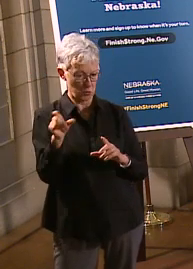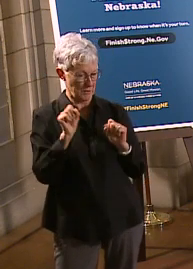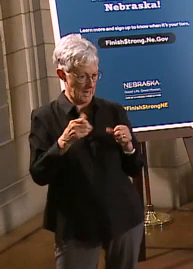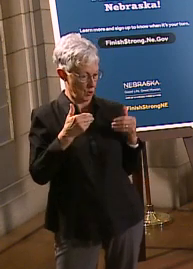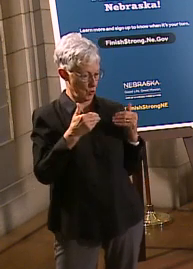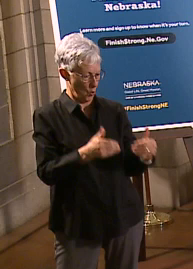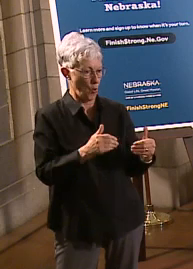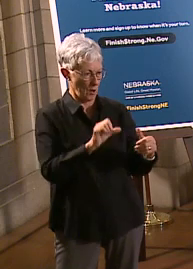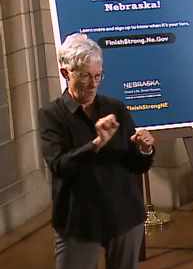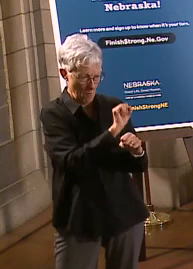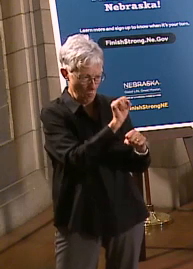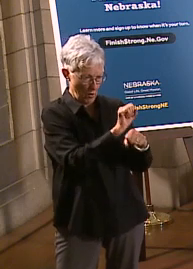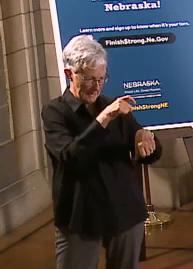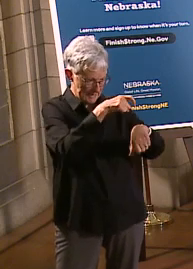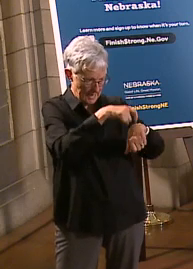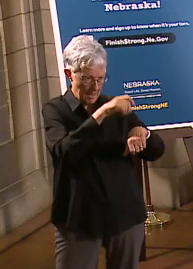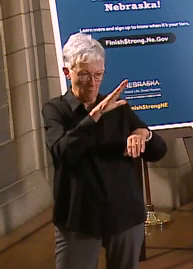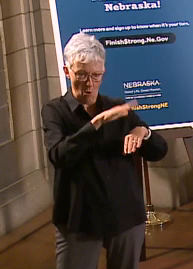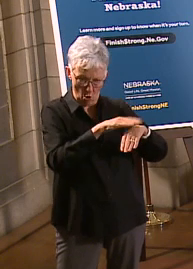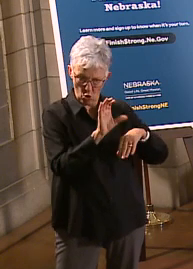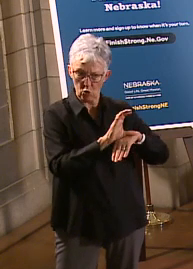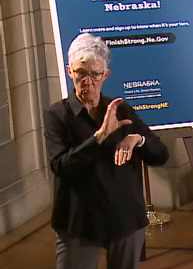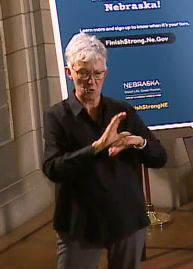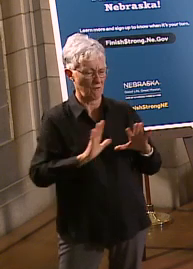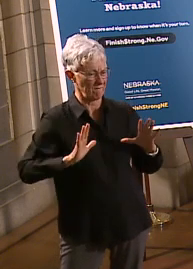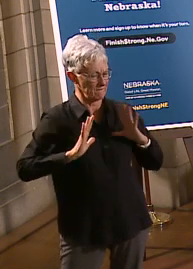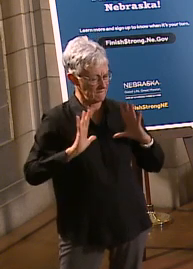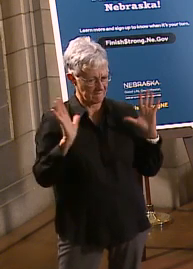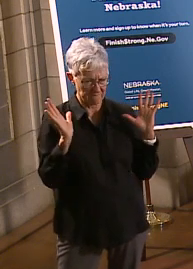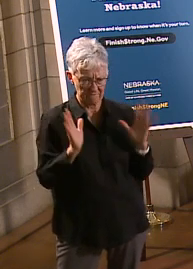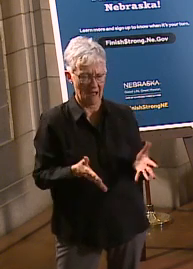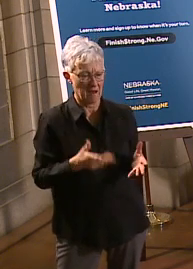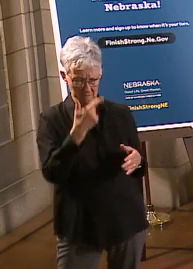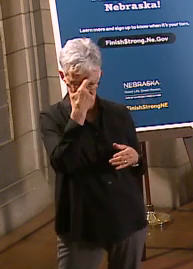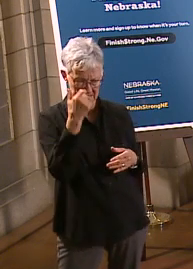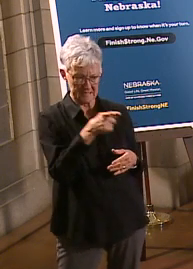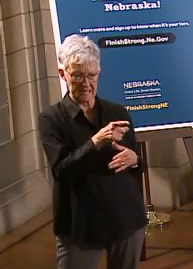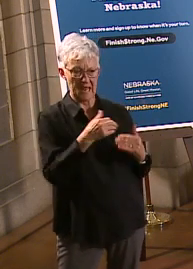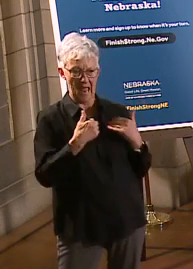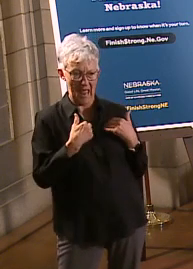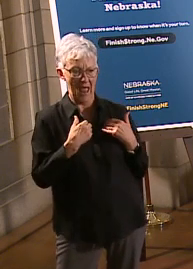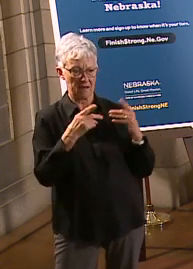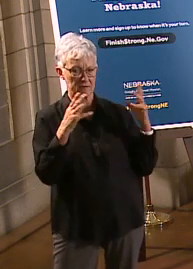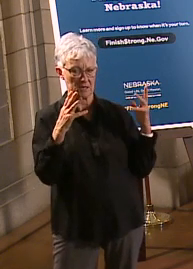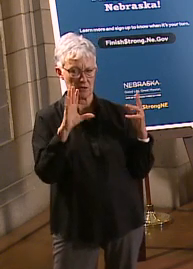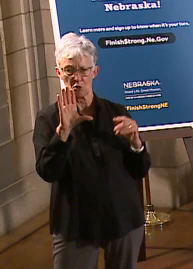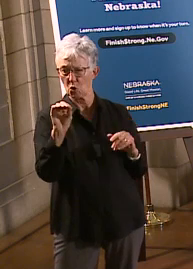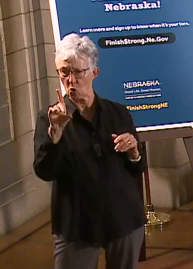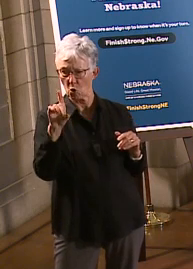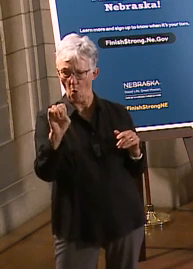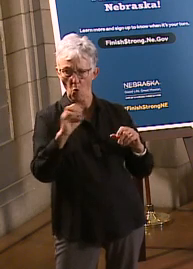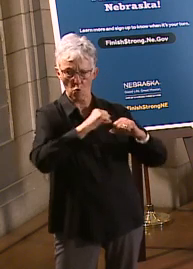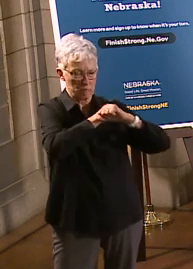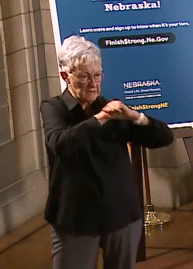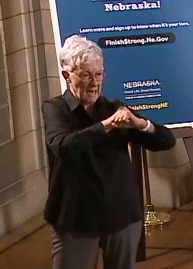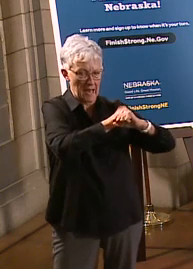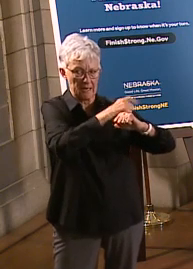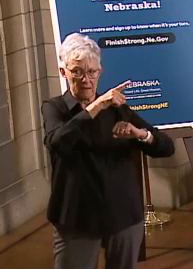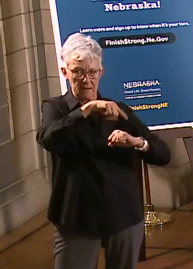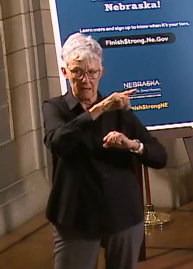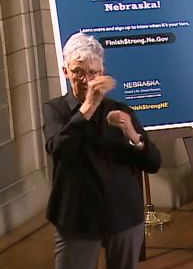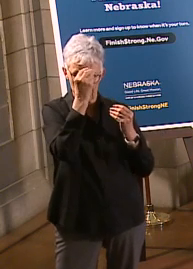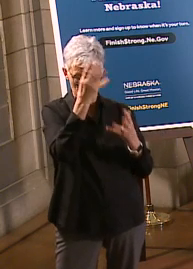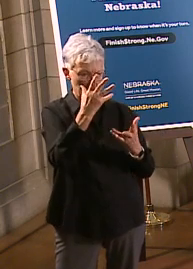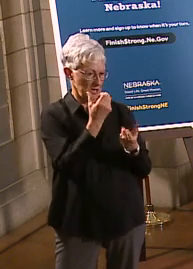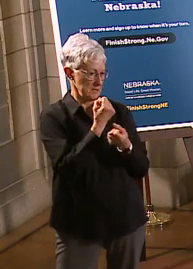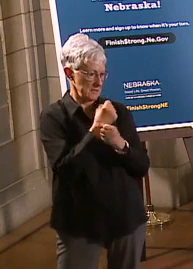along the way will be encrypted. So these aren't random emails that you can share with your family and friends. This one is specific for you